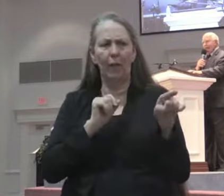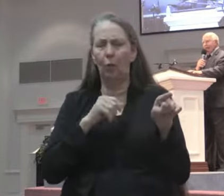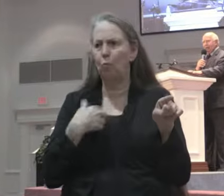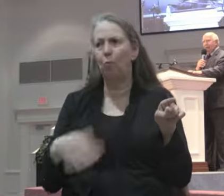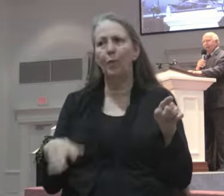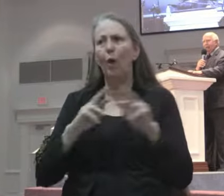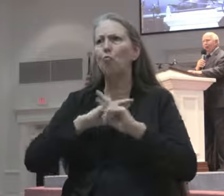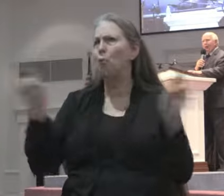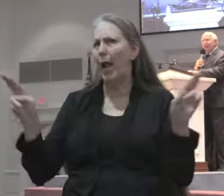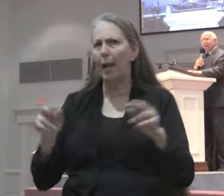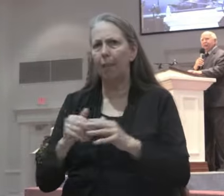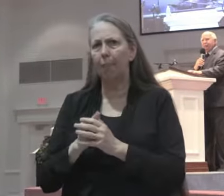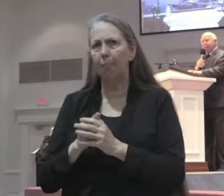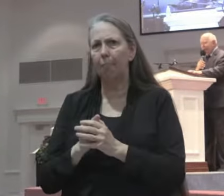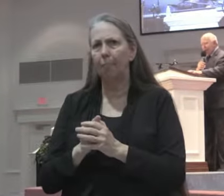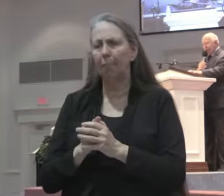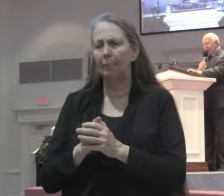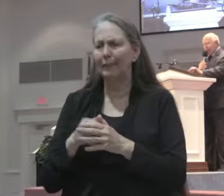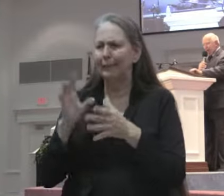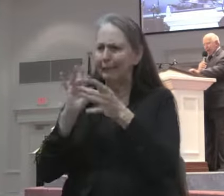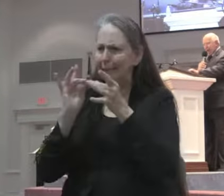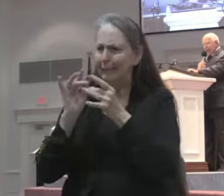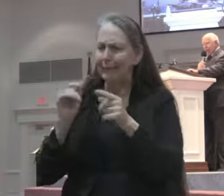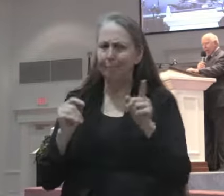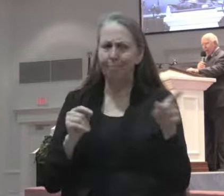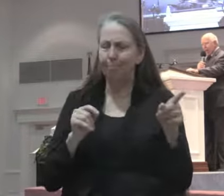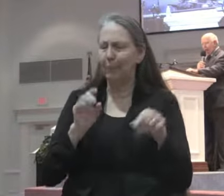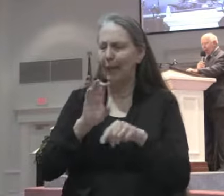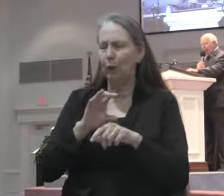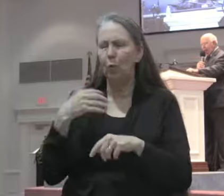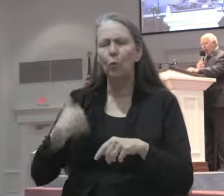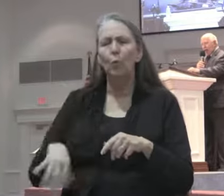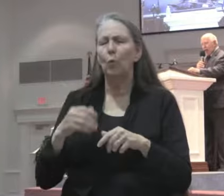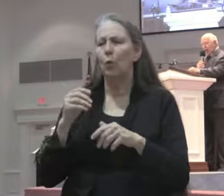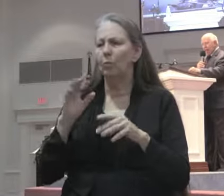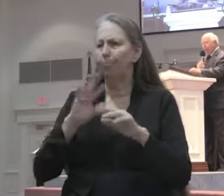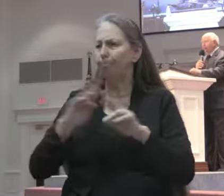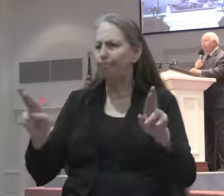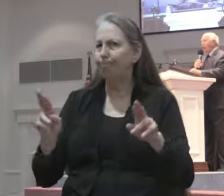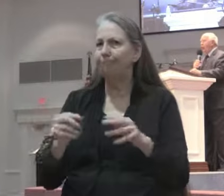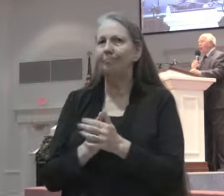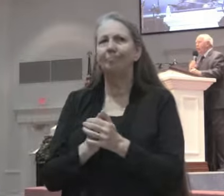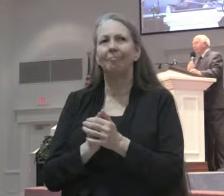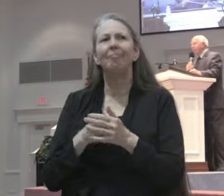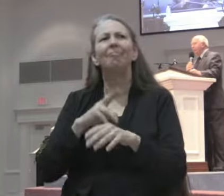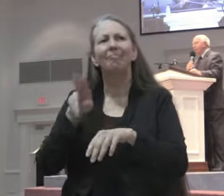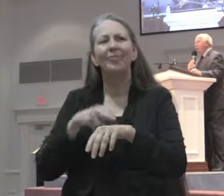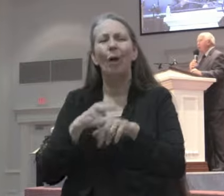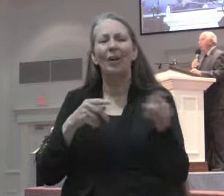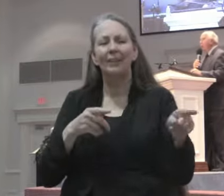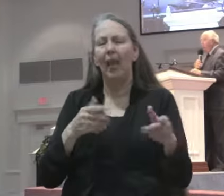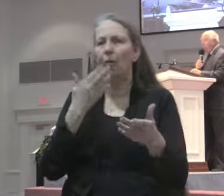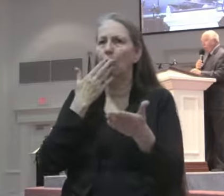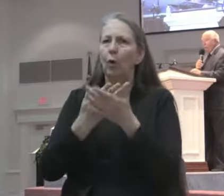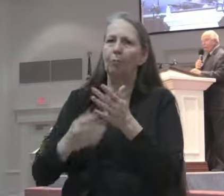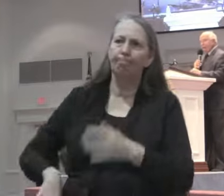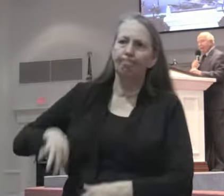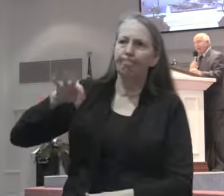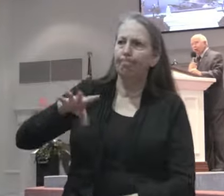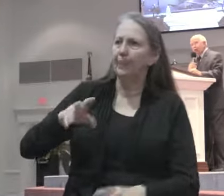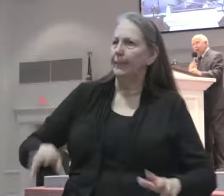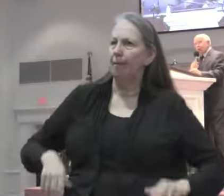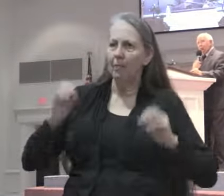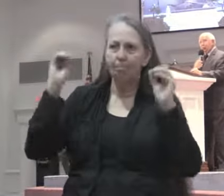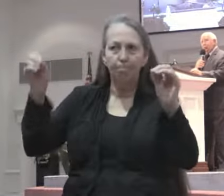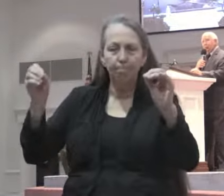ready. That was his message about the church at Achaia. And of course, he was talking about their giving, and of course,